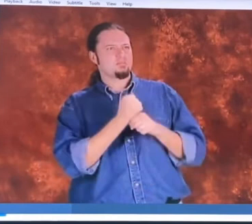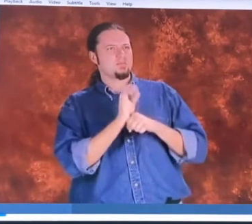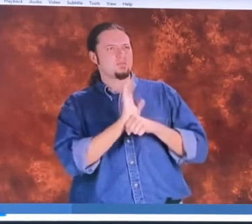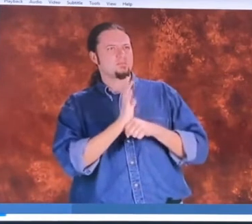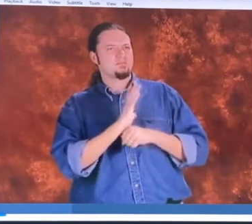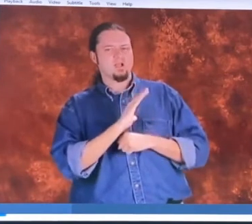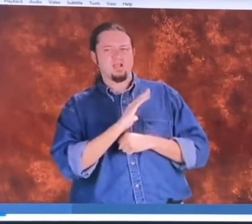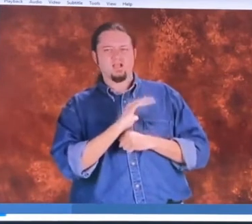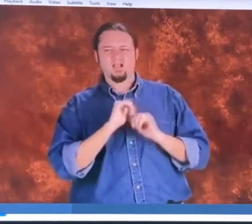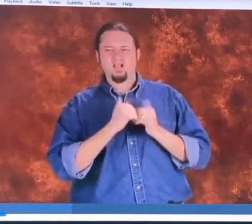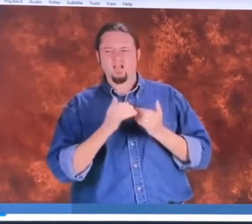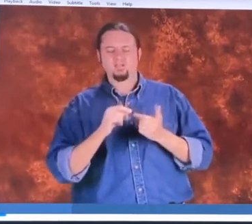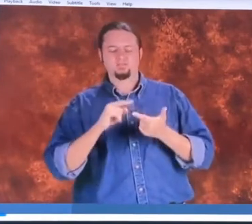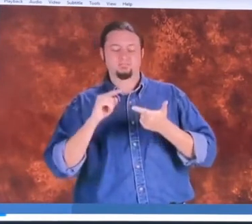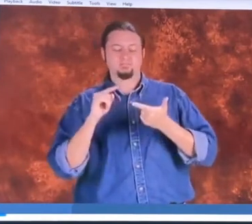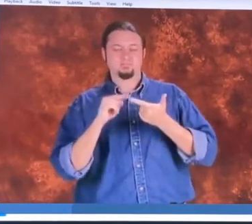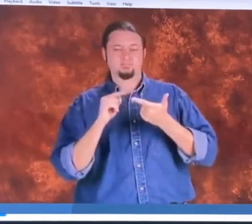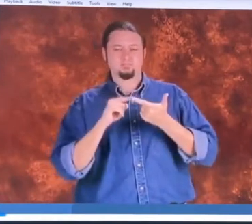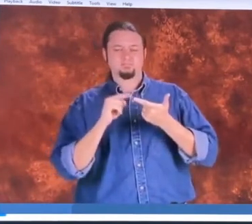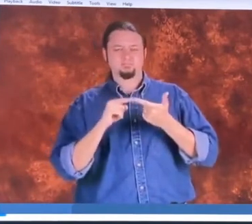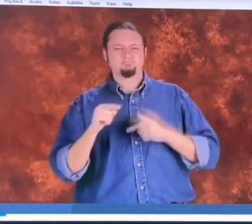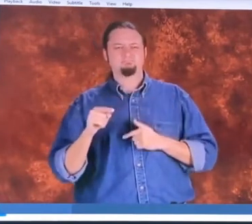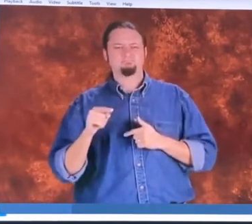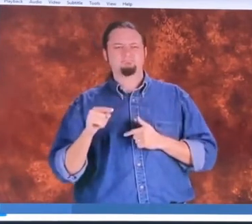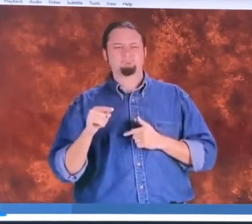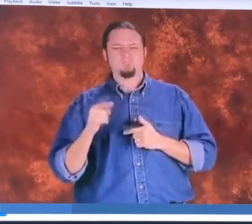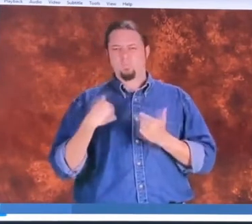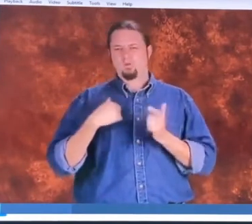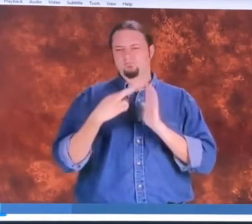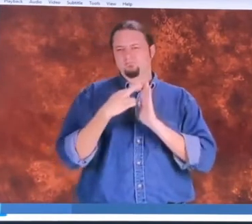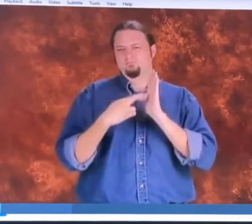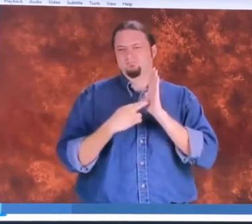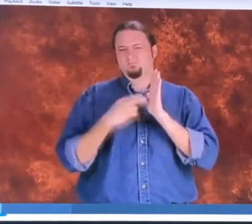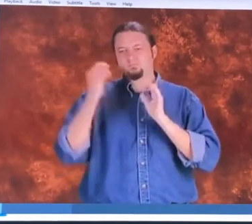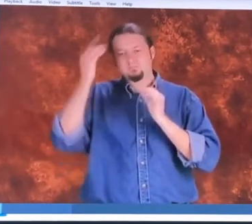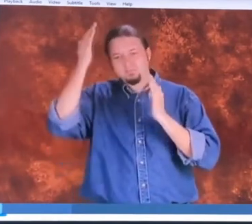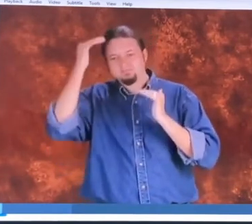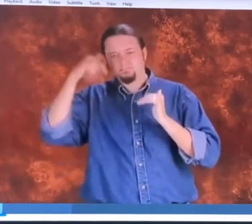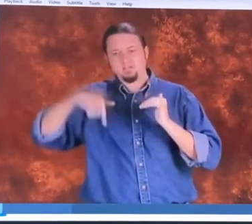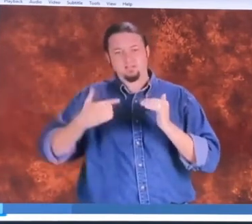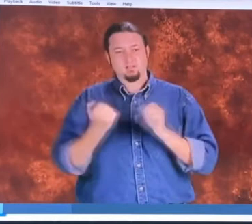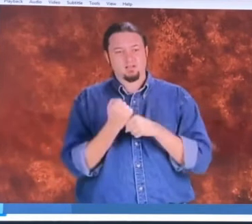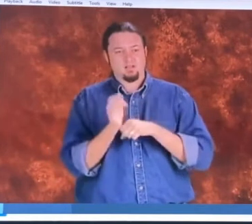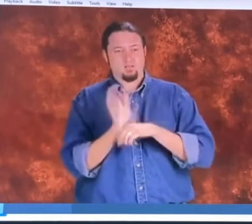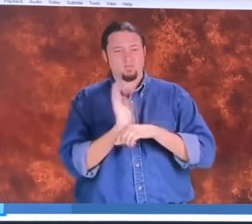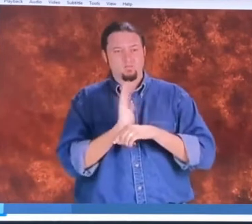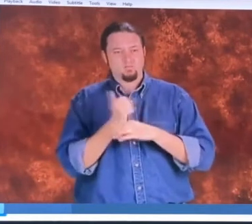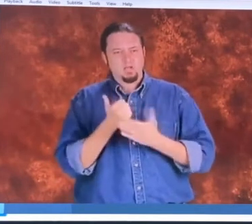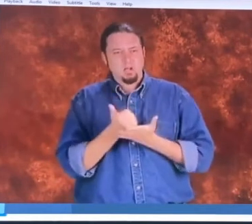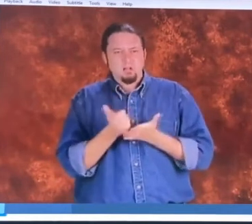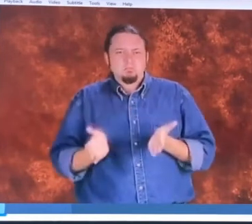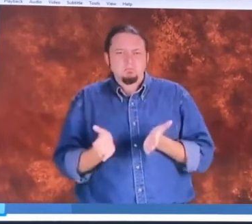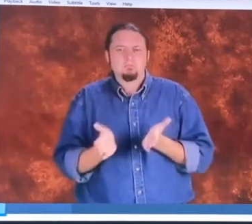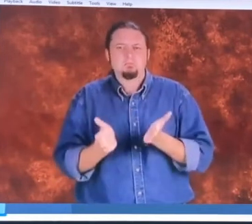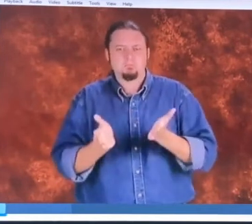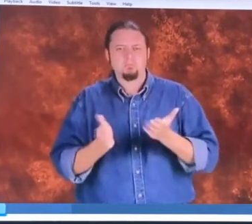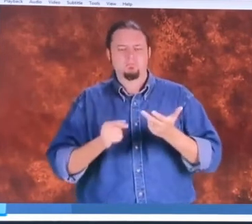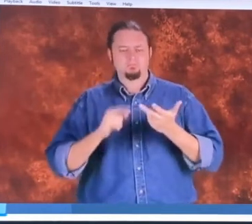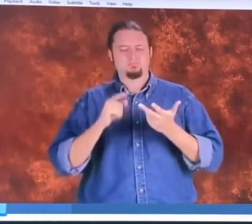So looking back at how old movies were made, some of the things you would need to know is how you want